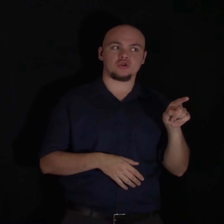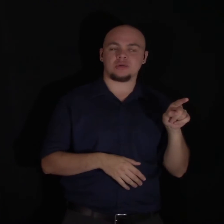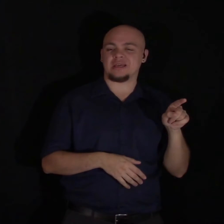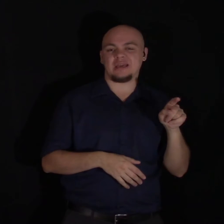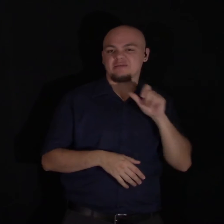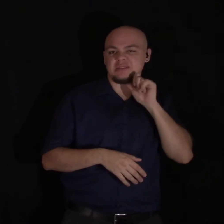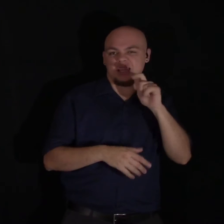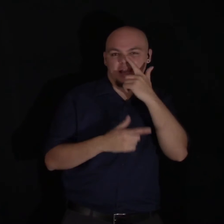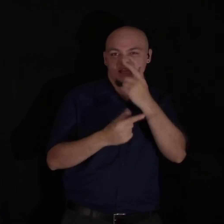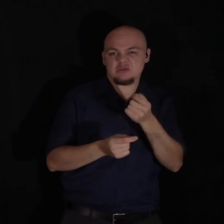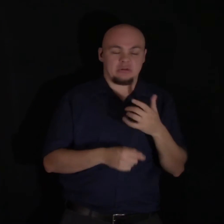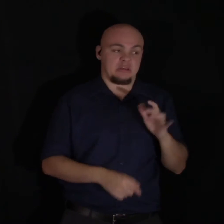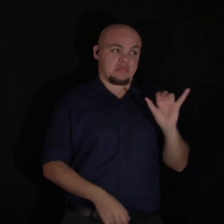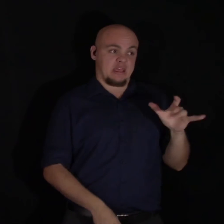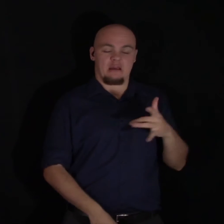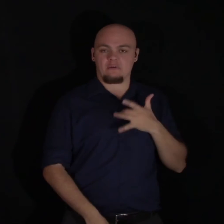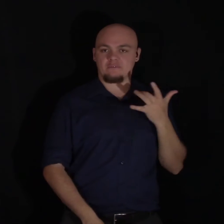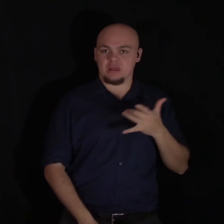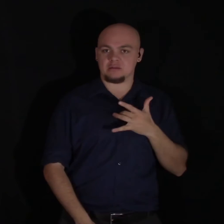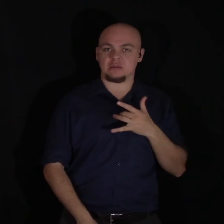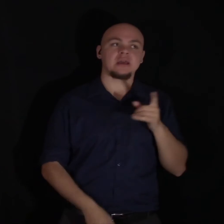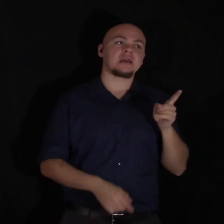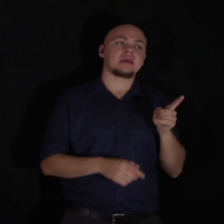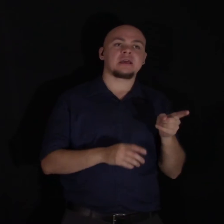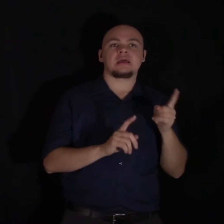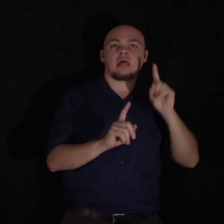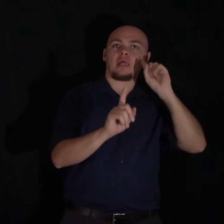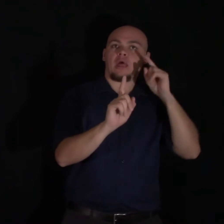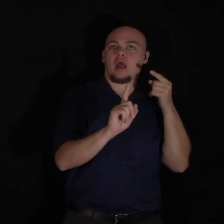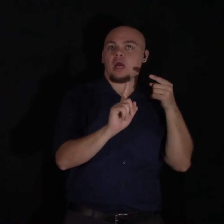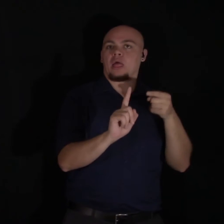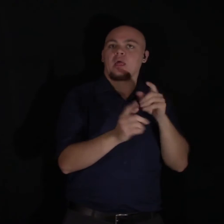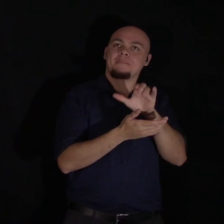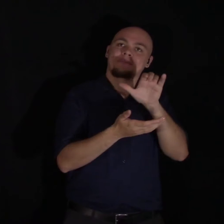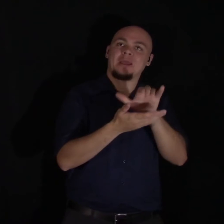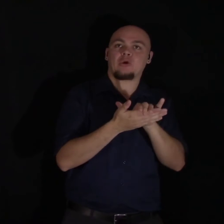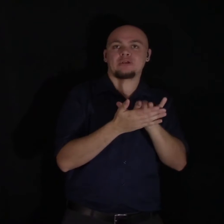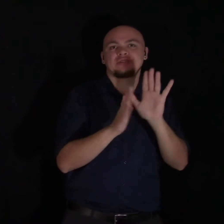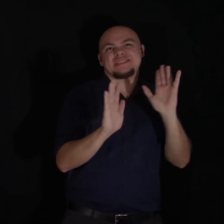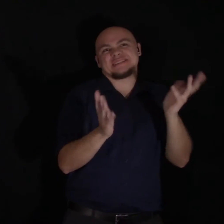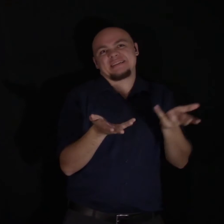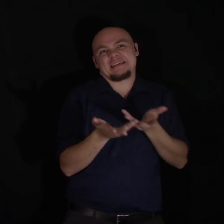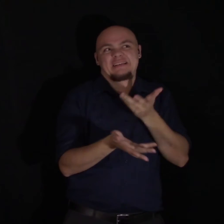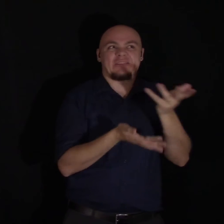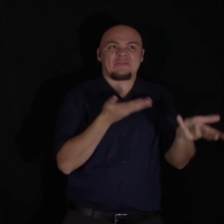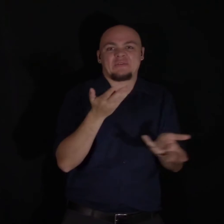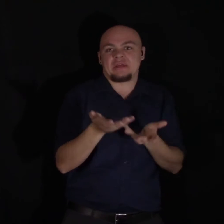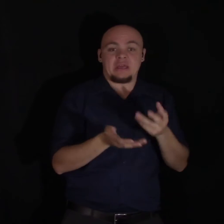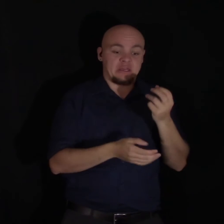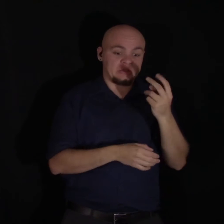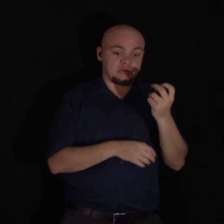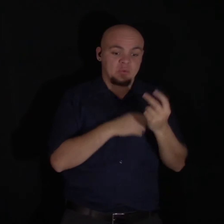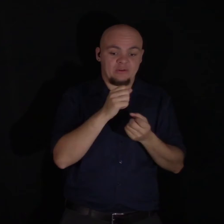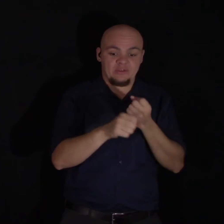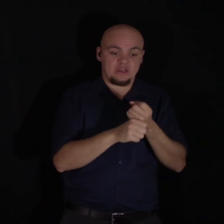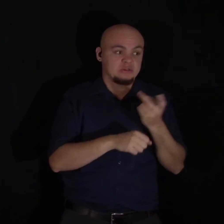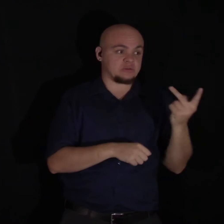I felt that. He danced around the very idea of marriage, and after 12 years, we didn't even live